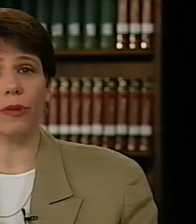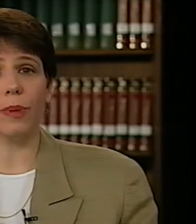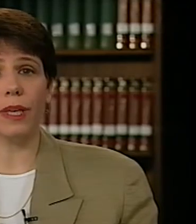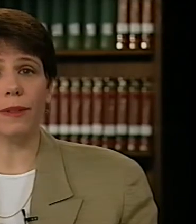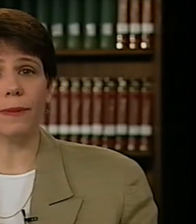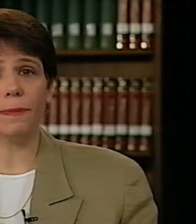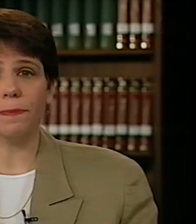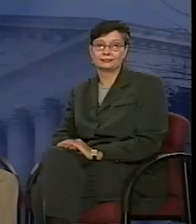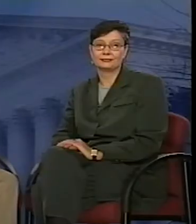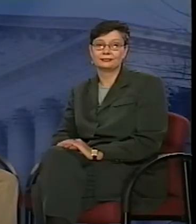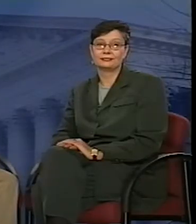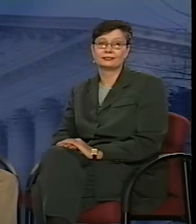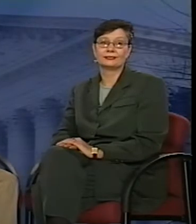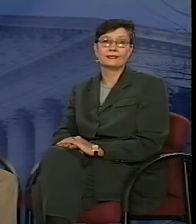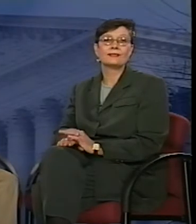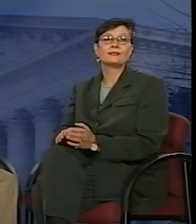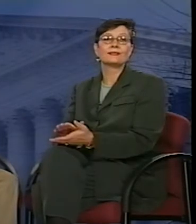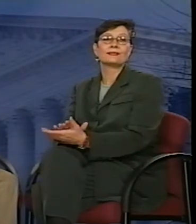court interpreting.